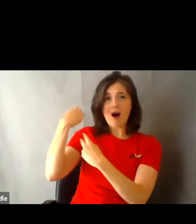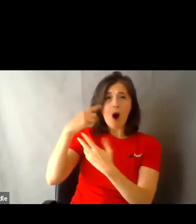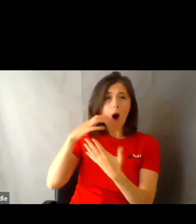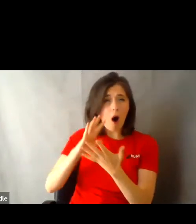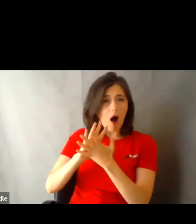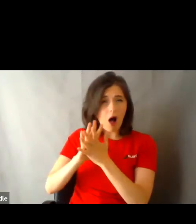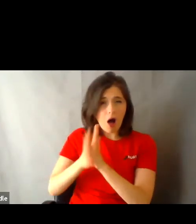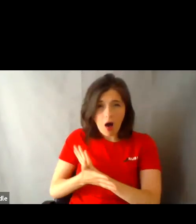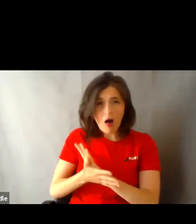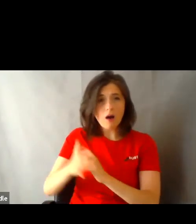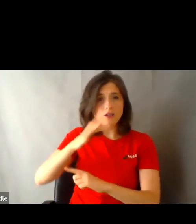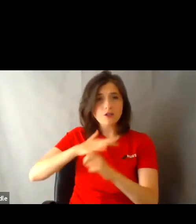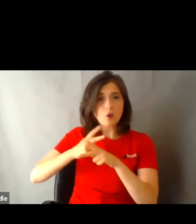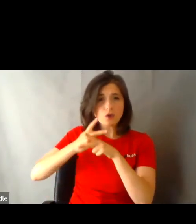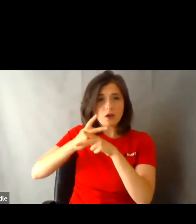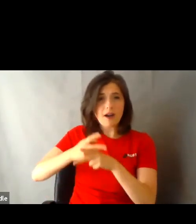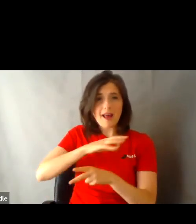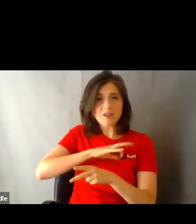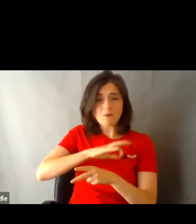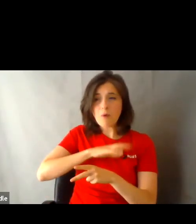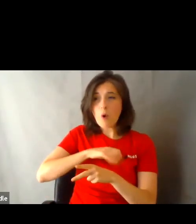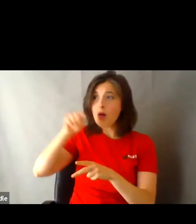support.